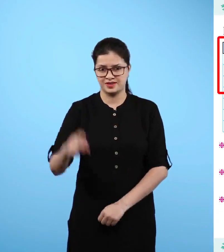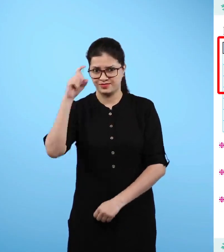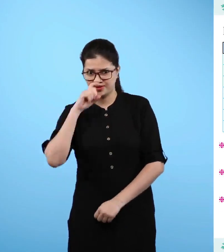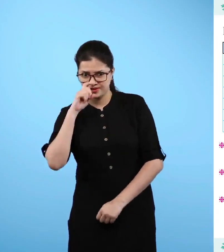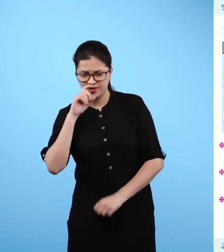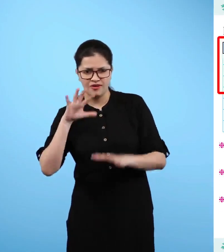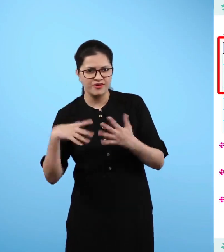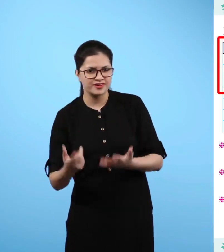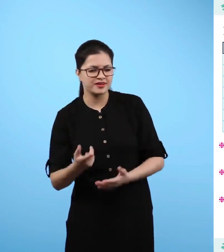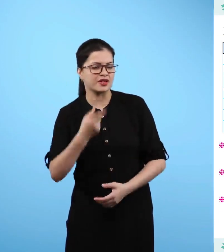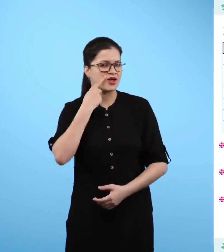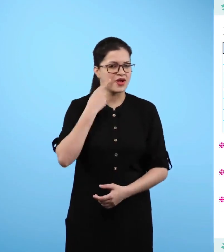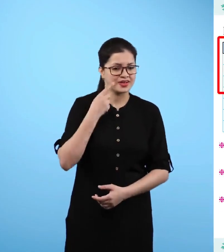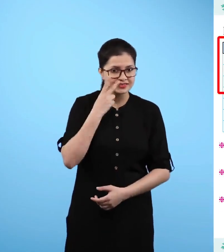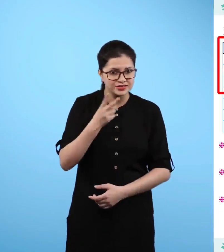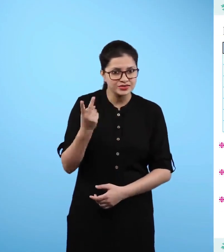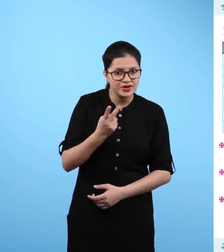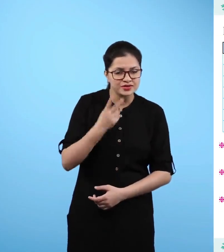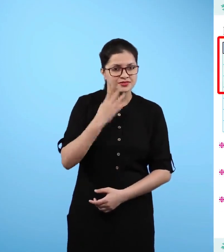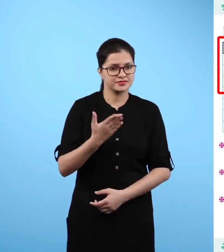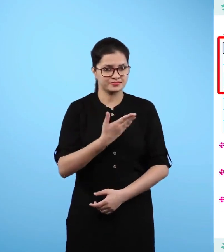One is in blue color, the other one in yellow.